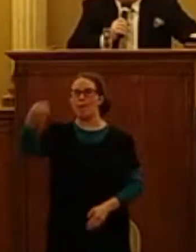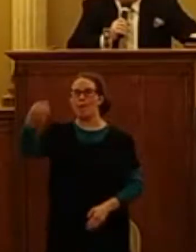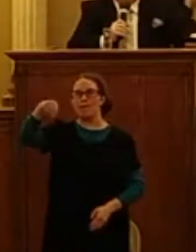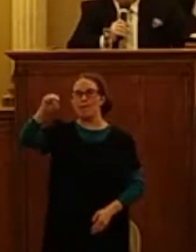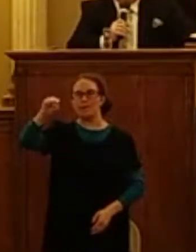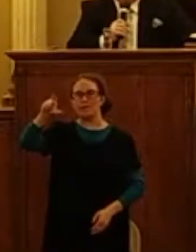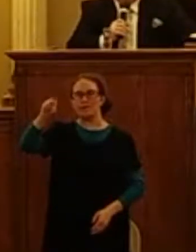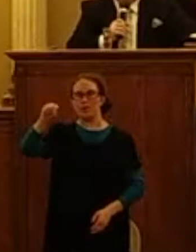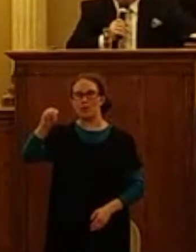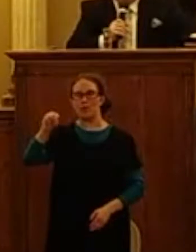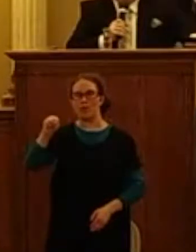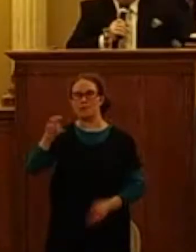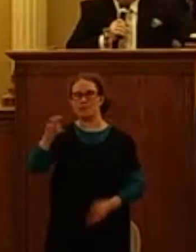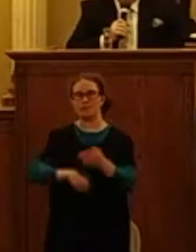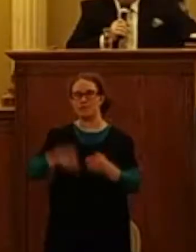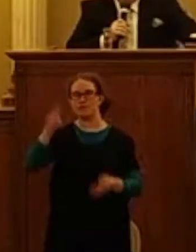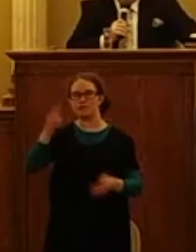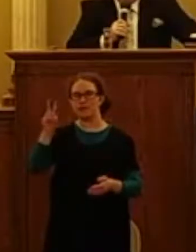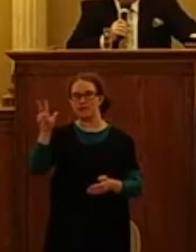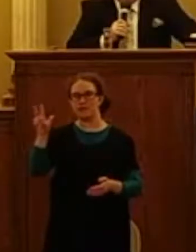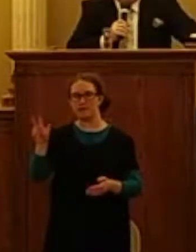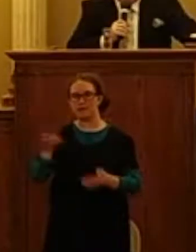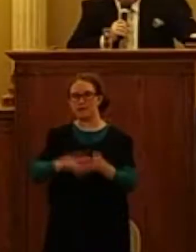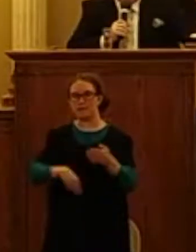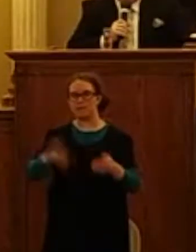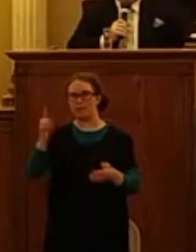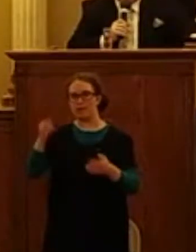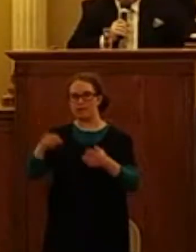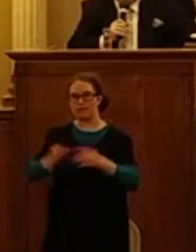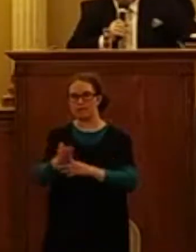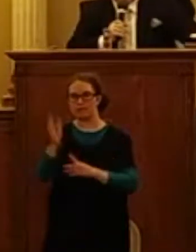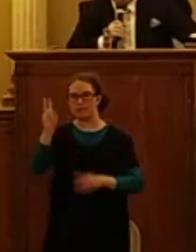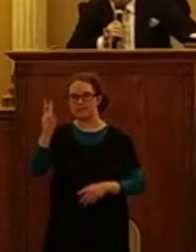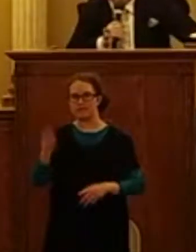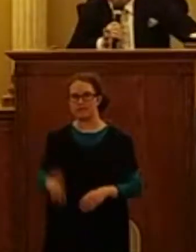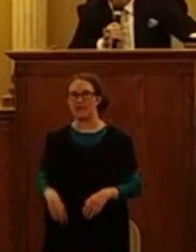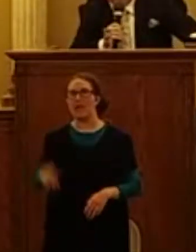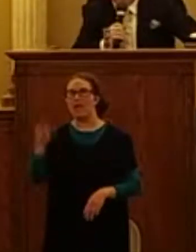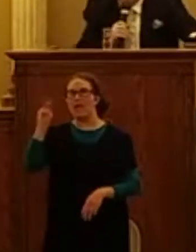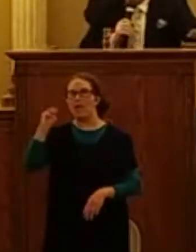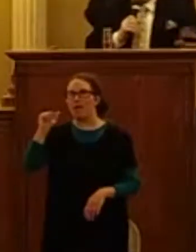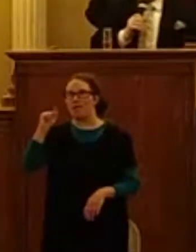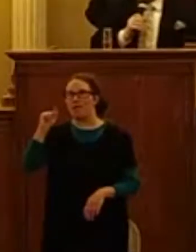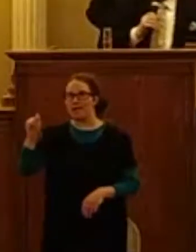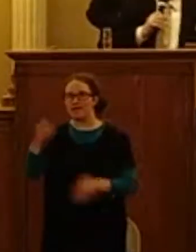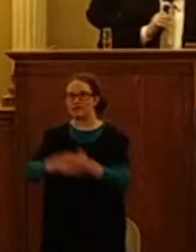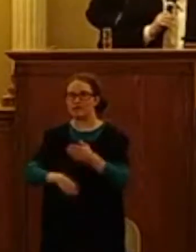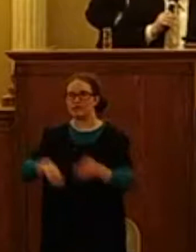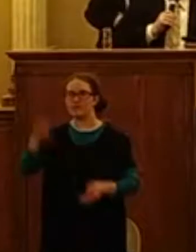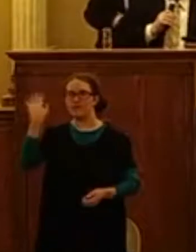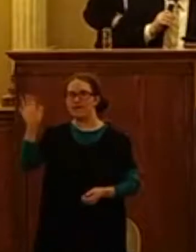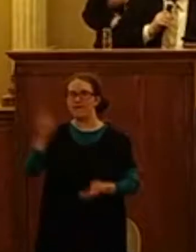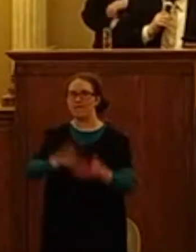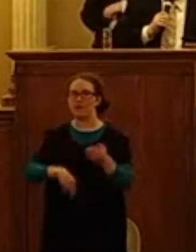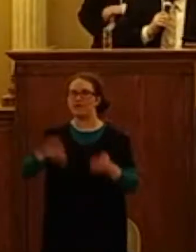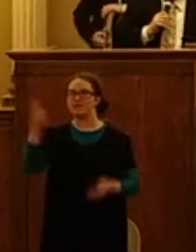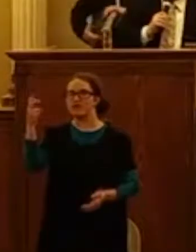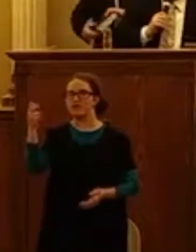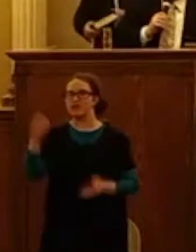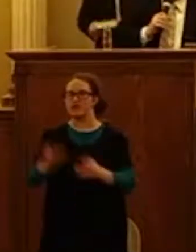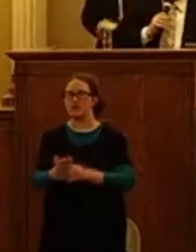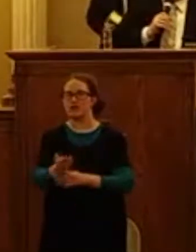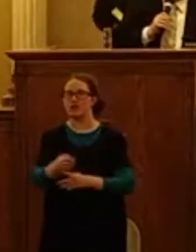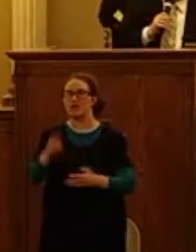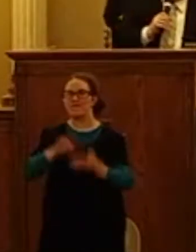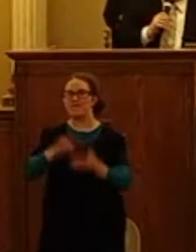in Psalms 23, verse number 1 through verse number 6. And then Matthew chapter 5, verse number